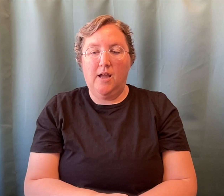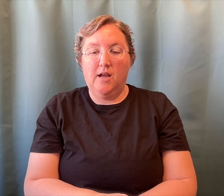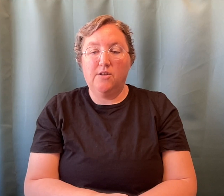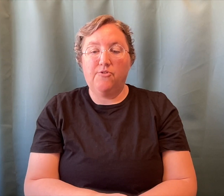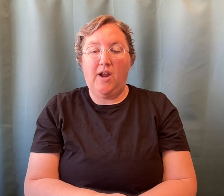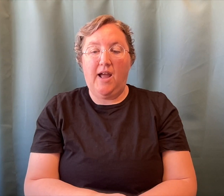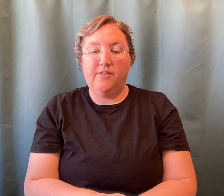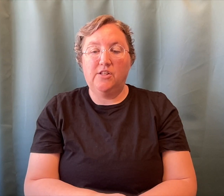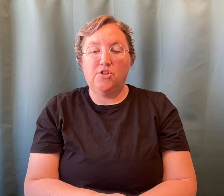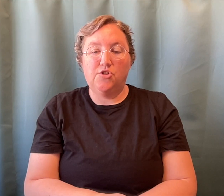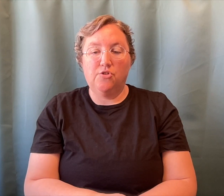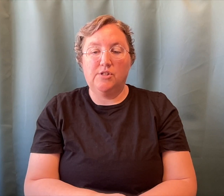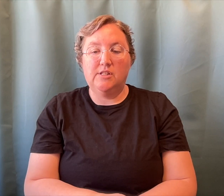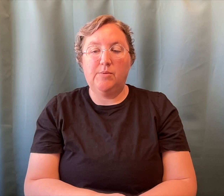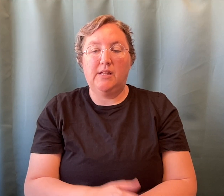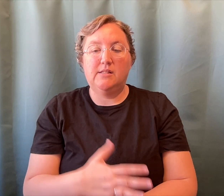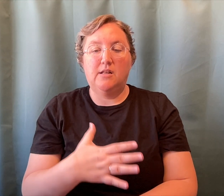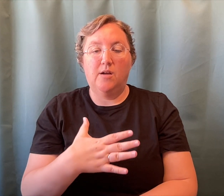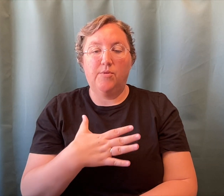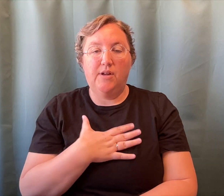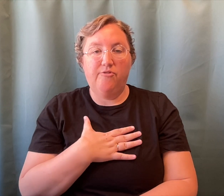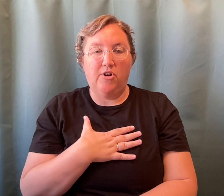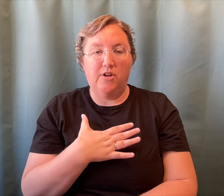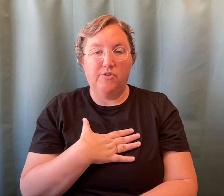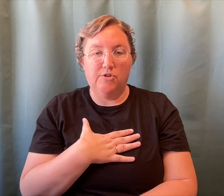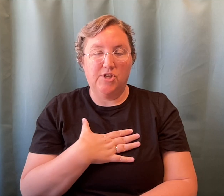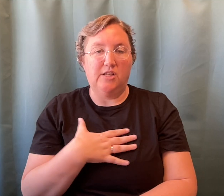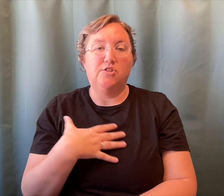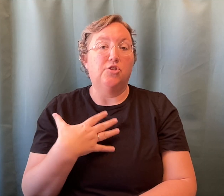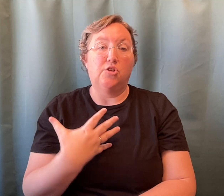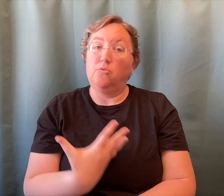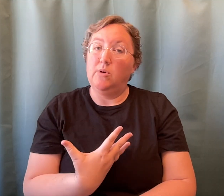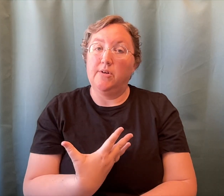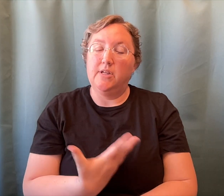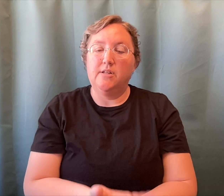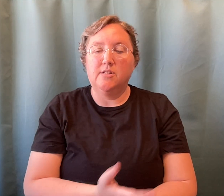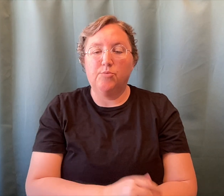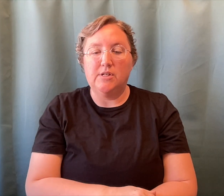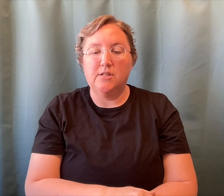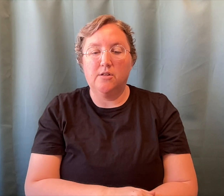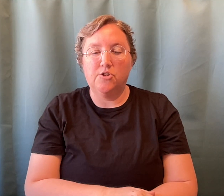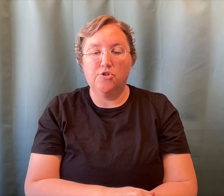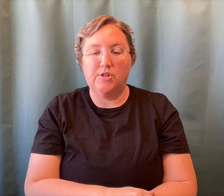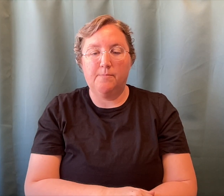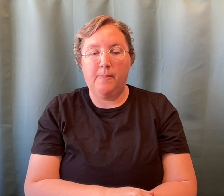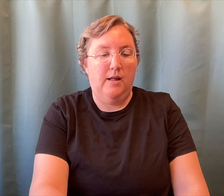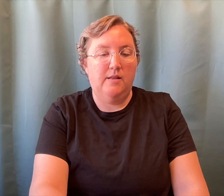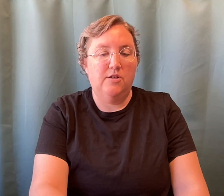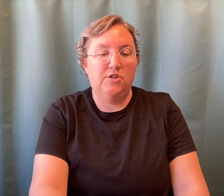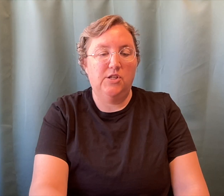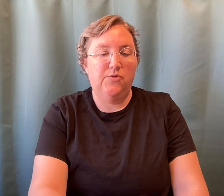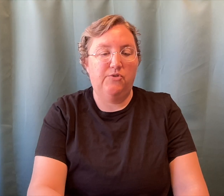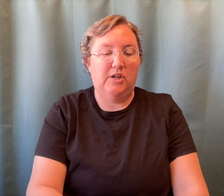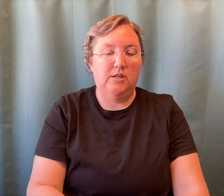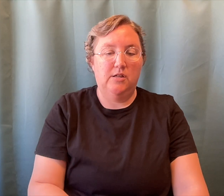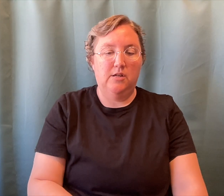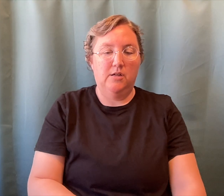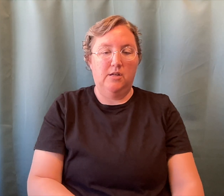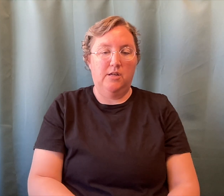And for athletes' jerseys, place the number in front of your chest to show where it is printed on the jersey. And then just for fun,